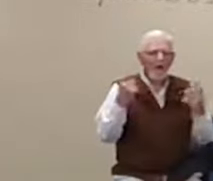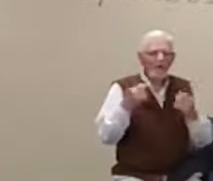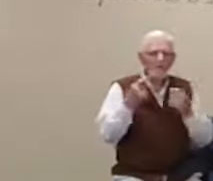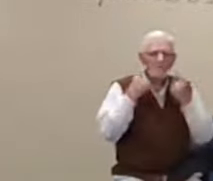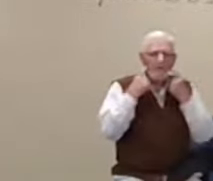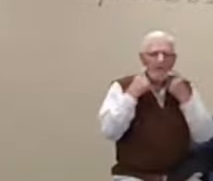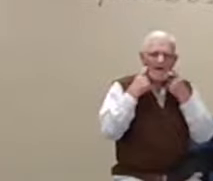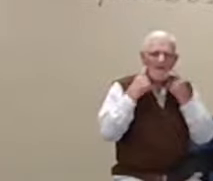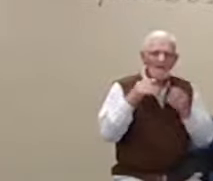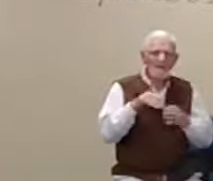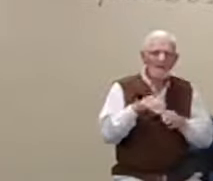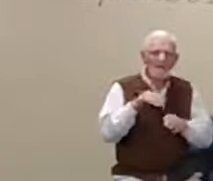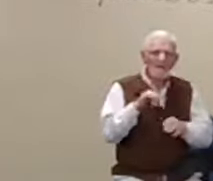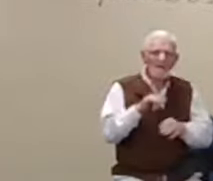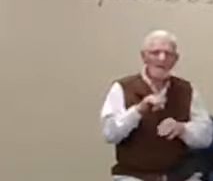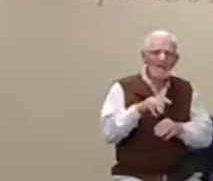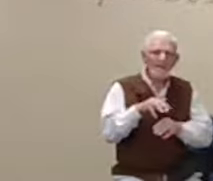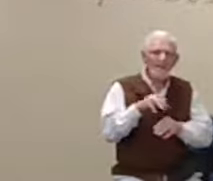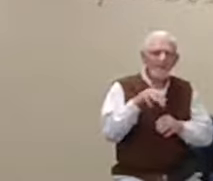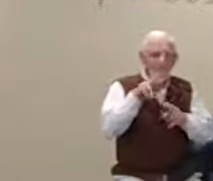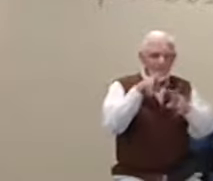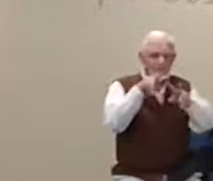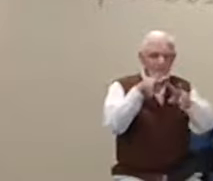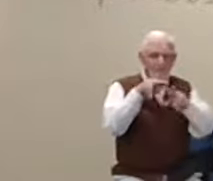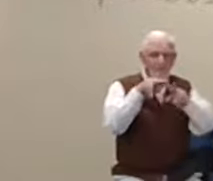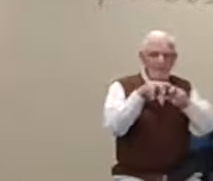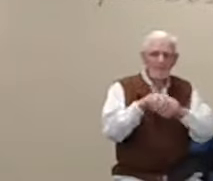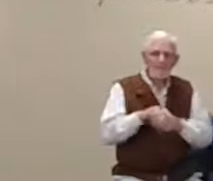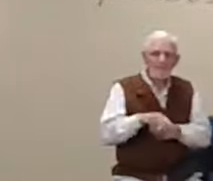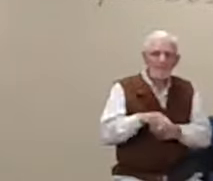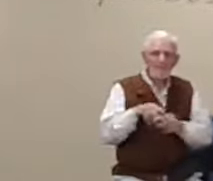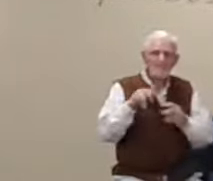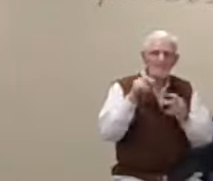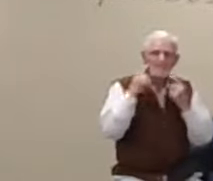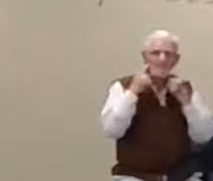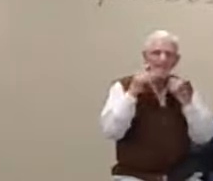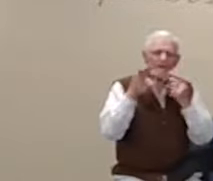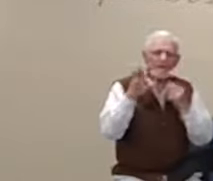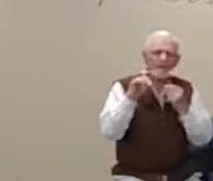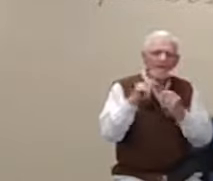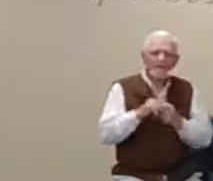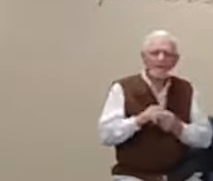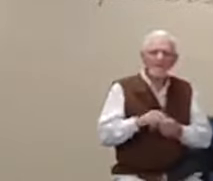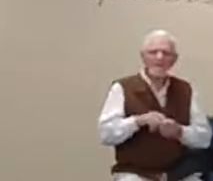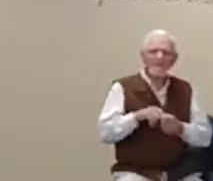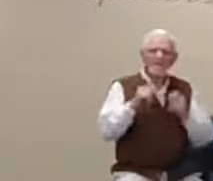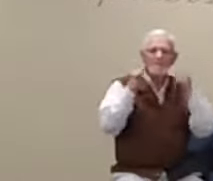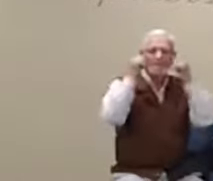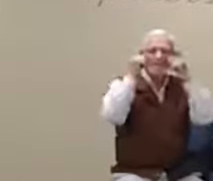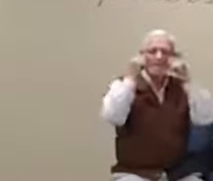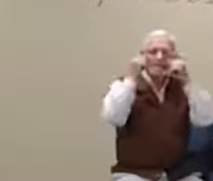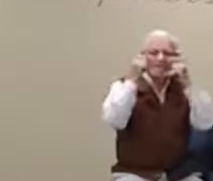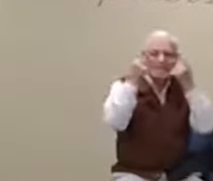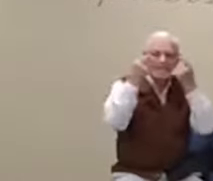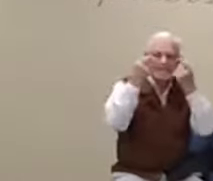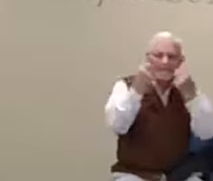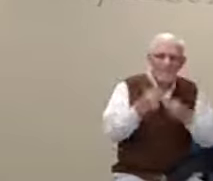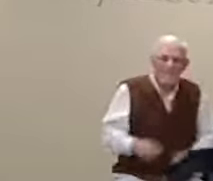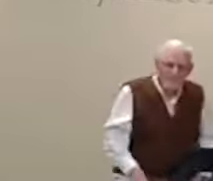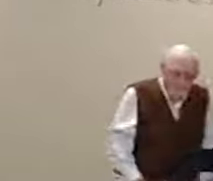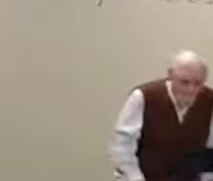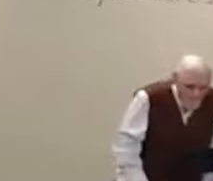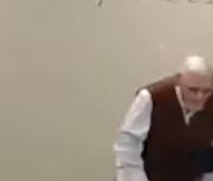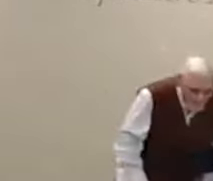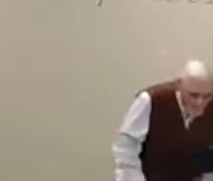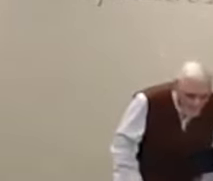man, whenever they just look at you and you smile at them and they just kind of smile back and they're just... Oh, their eyes are so wide with wonder and love